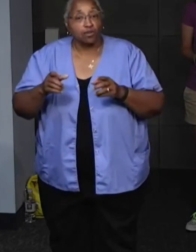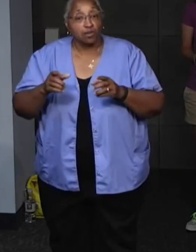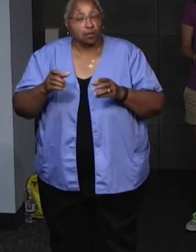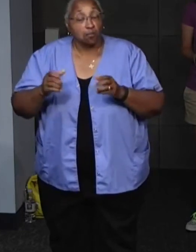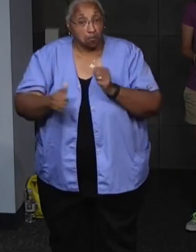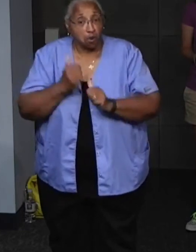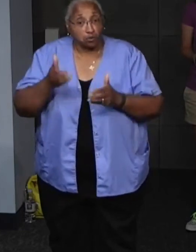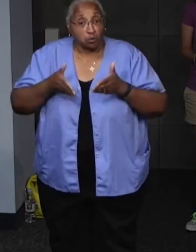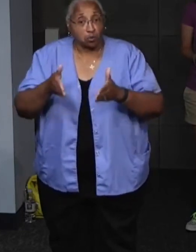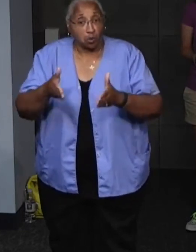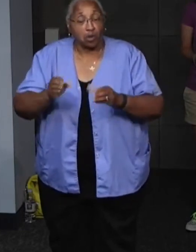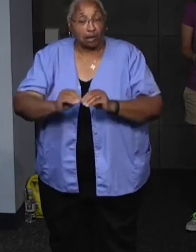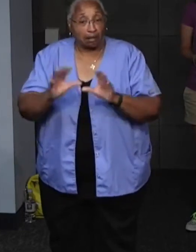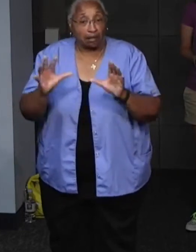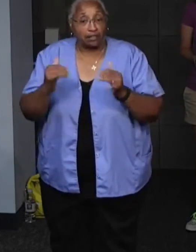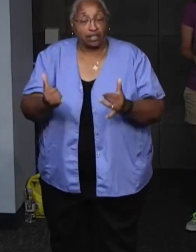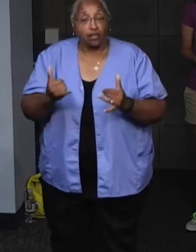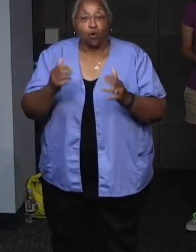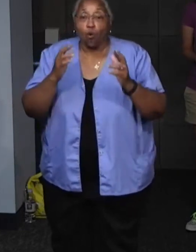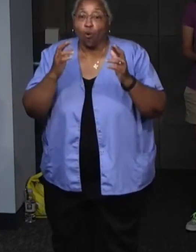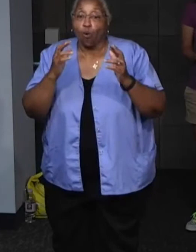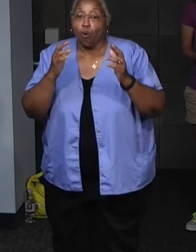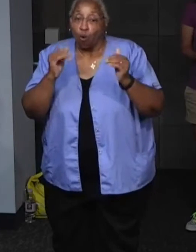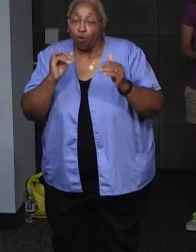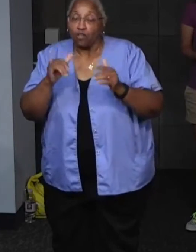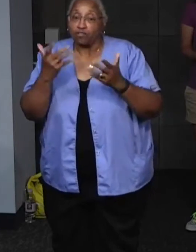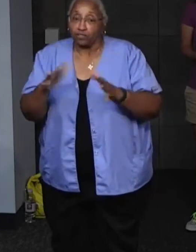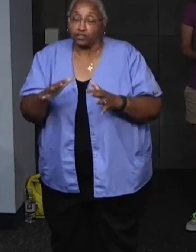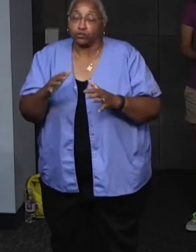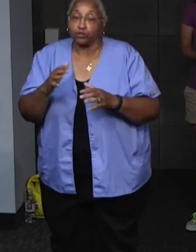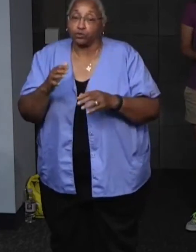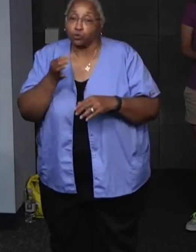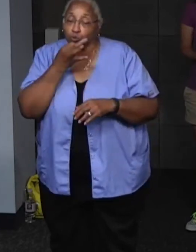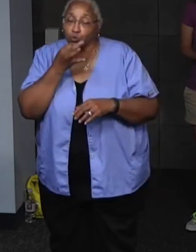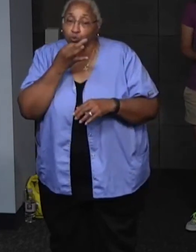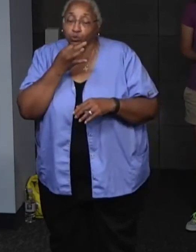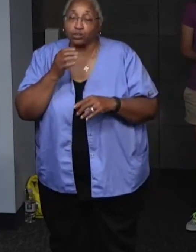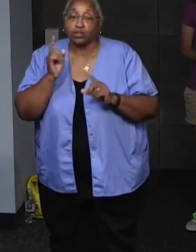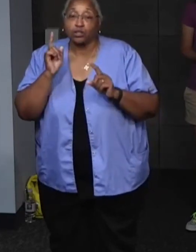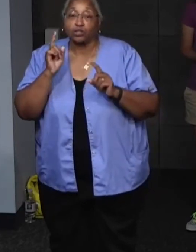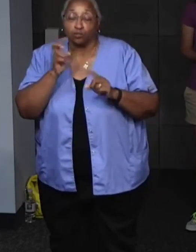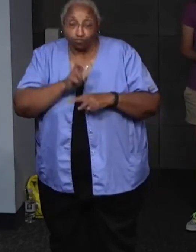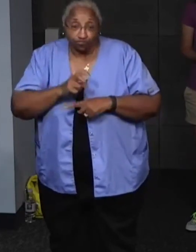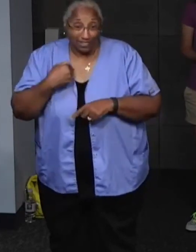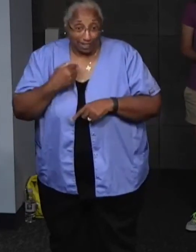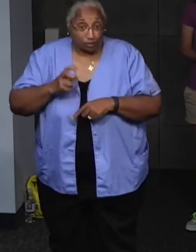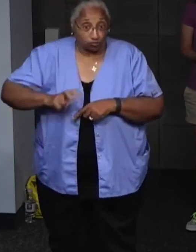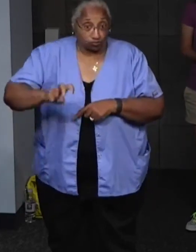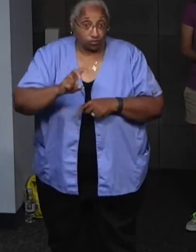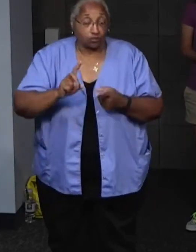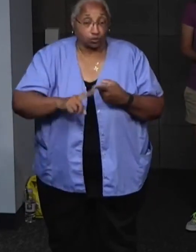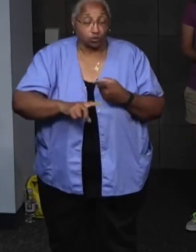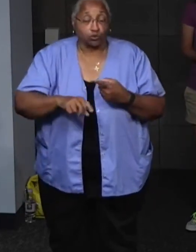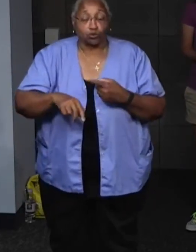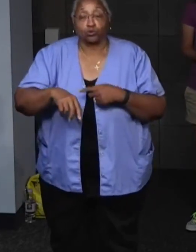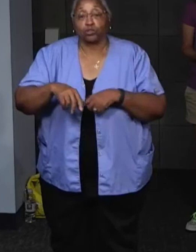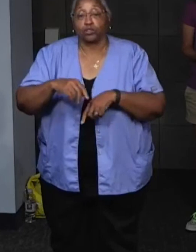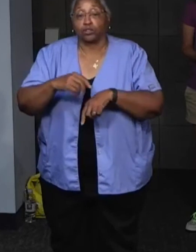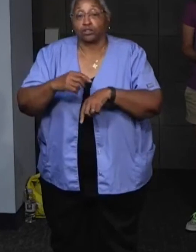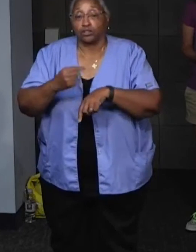now, and hopefully that will end soon. Made a trip to Grand Isle today with one of the colonels from the National Guard, along